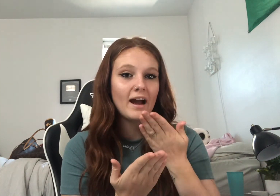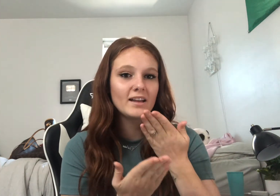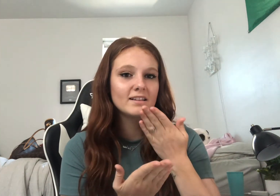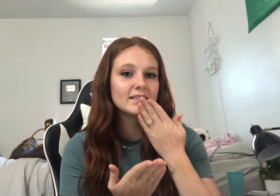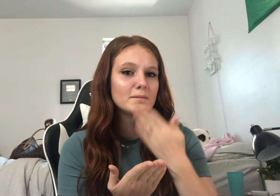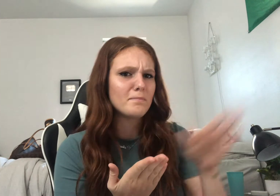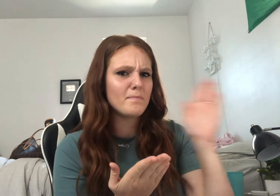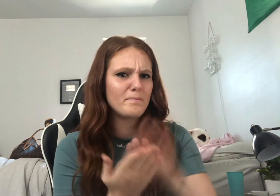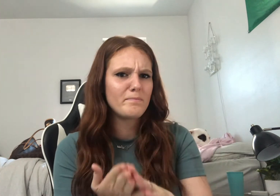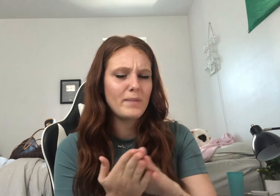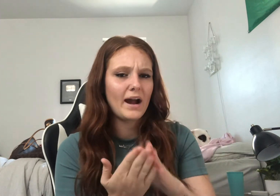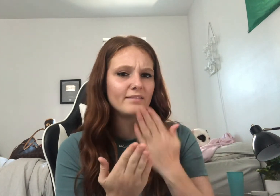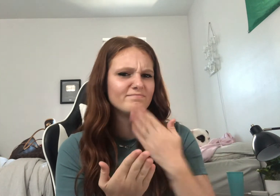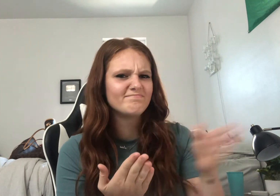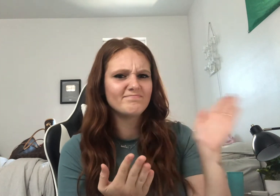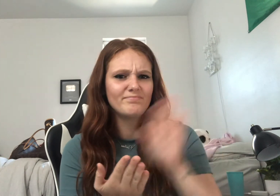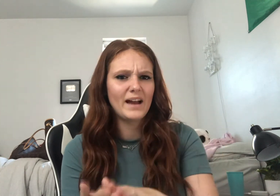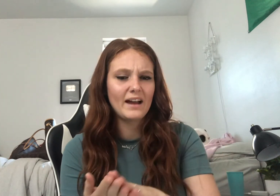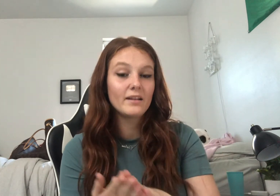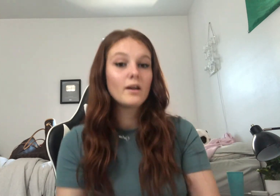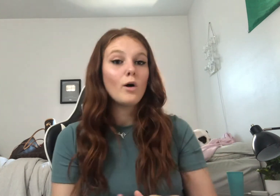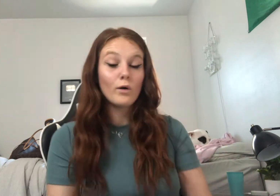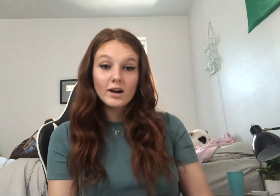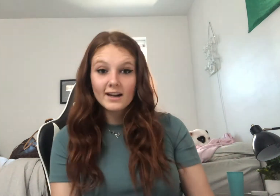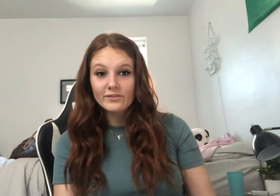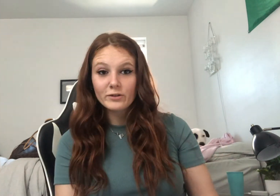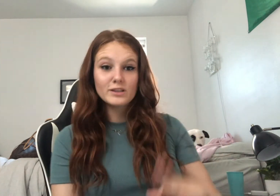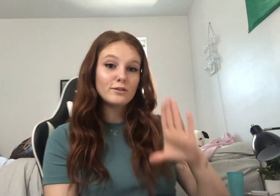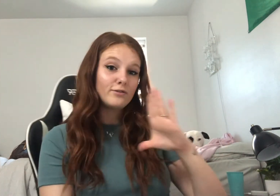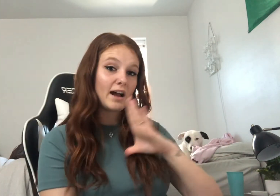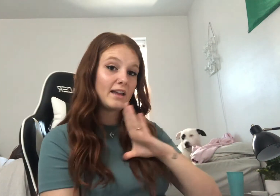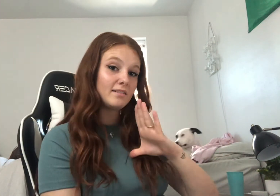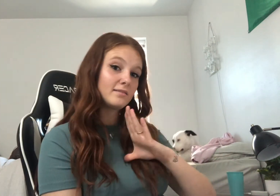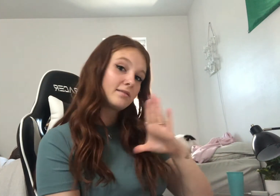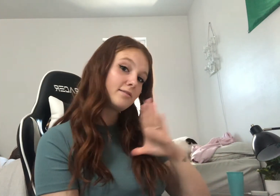it's bad. Or if you want to do fine.